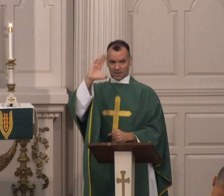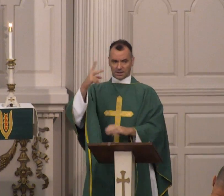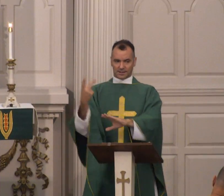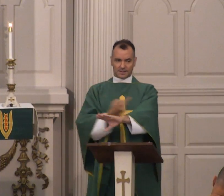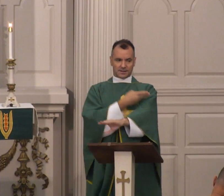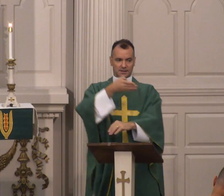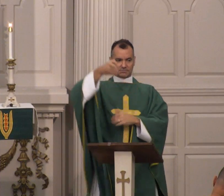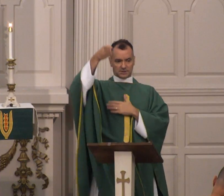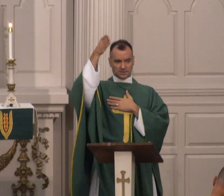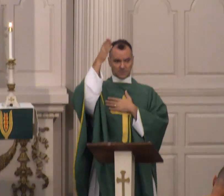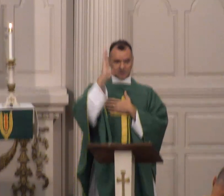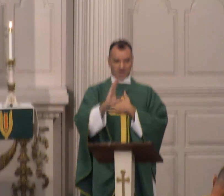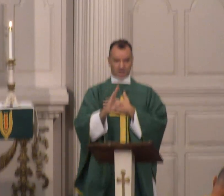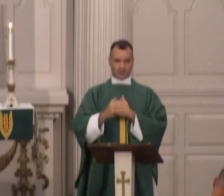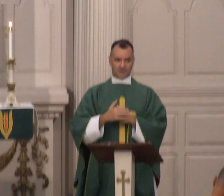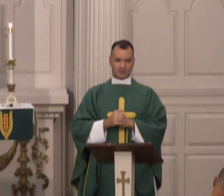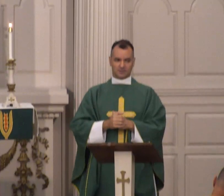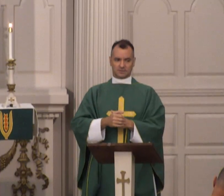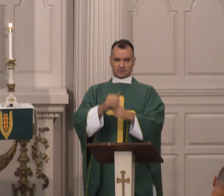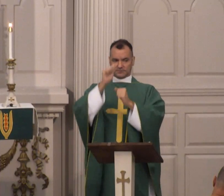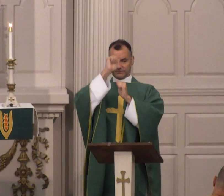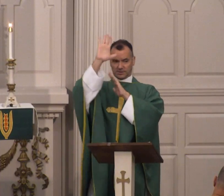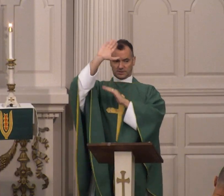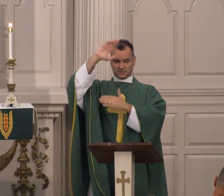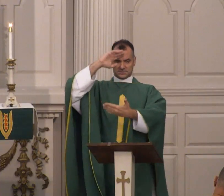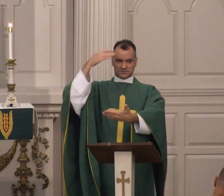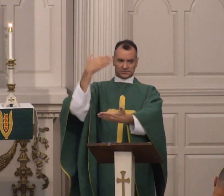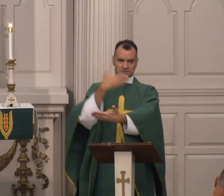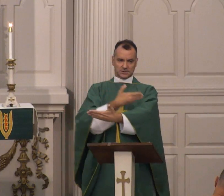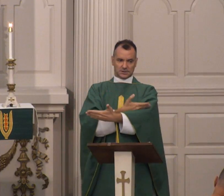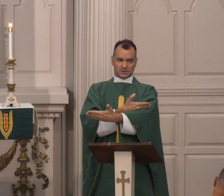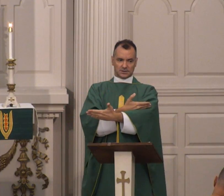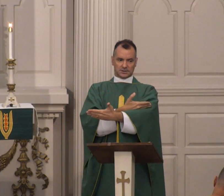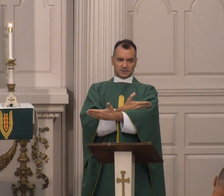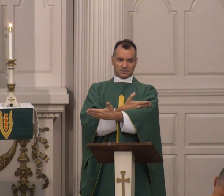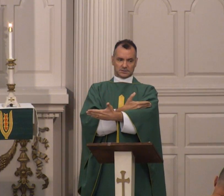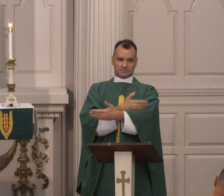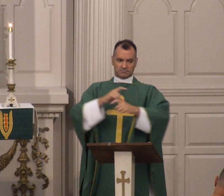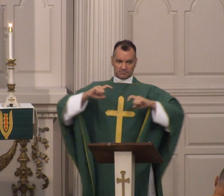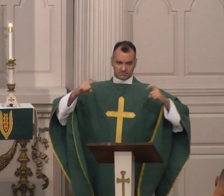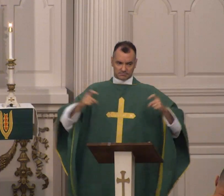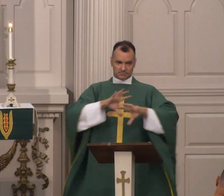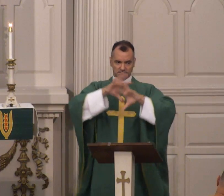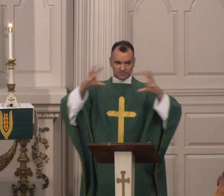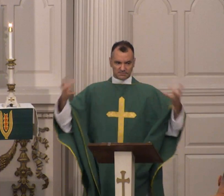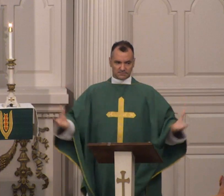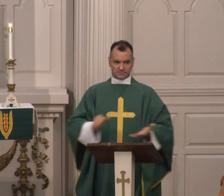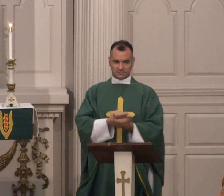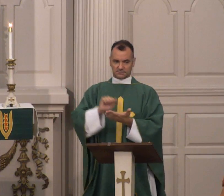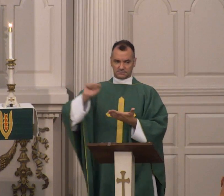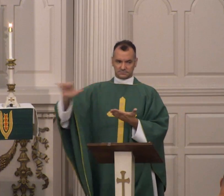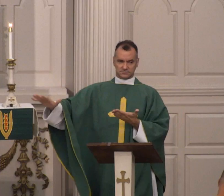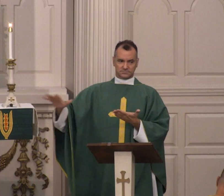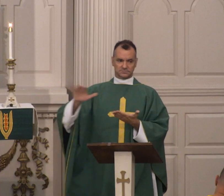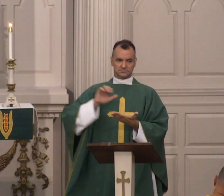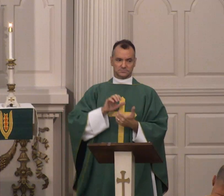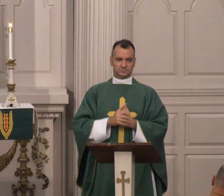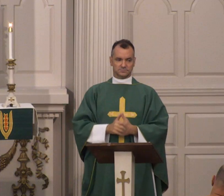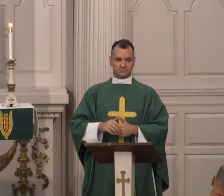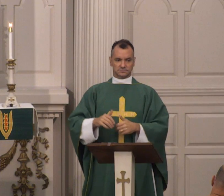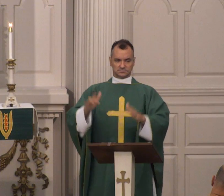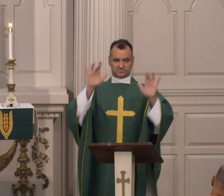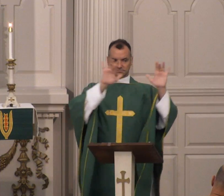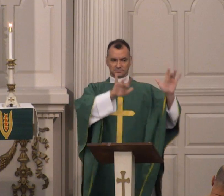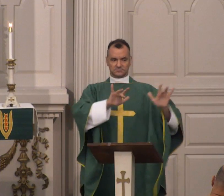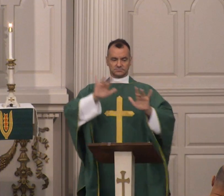God, Lamb of God, Son of the Father, you take away the sins of